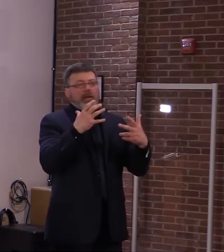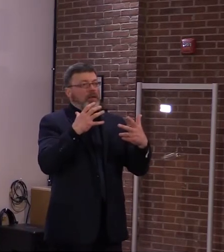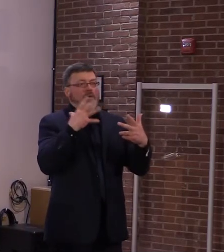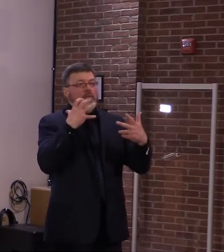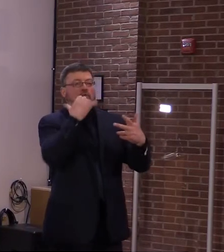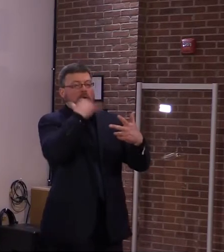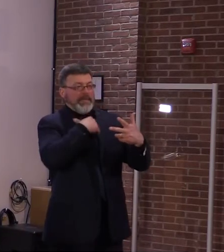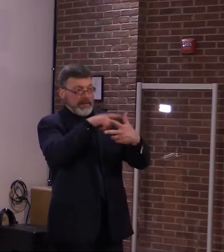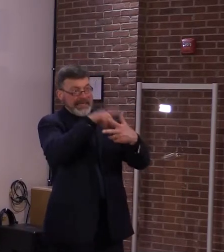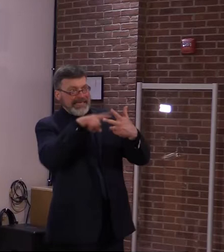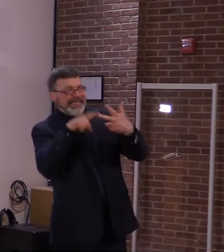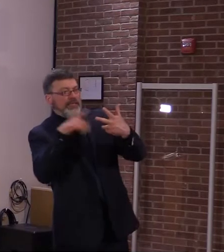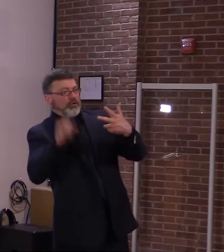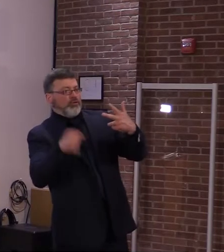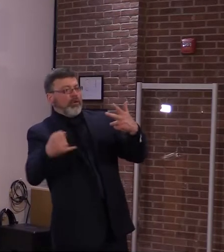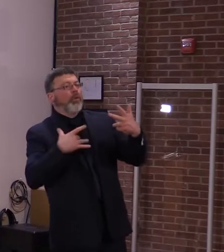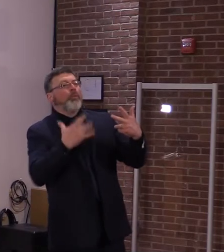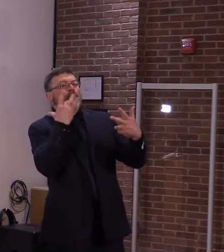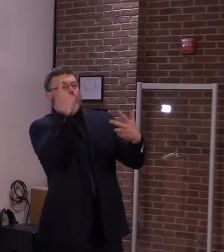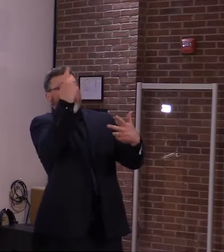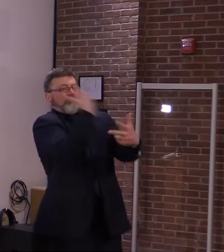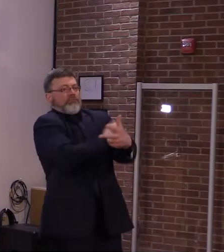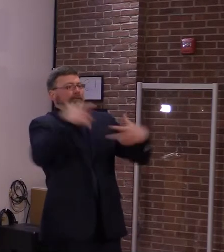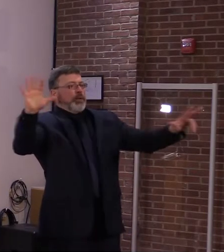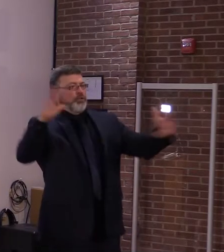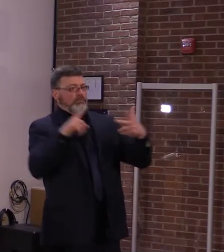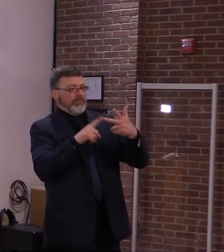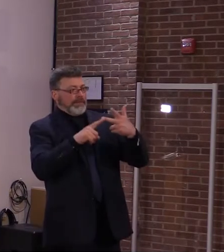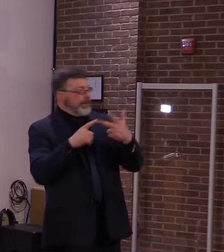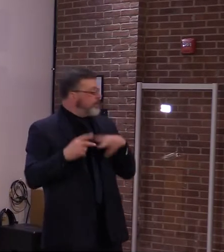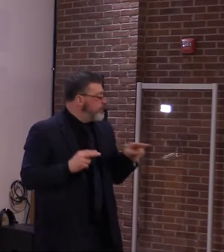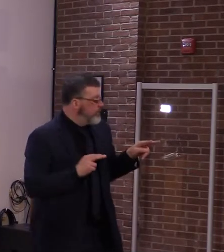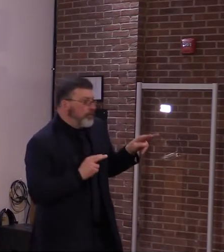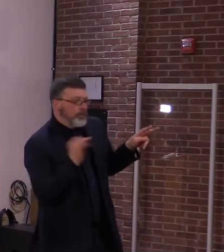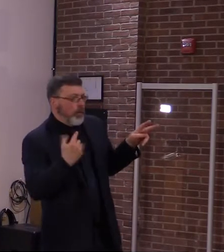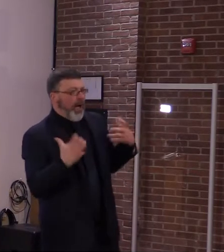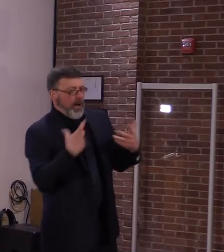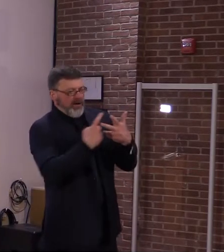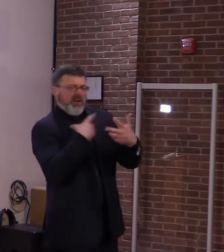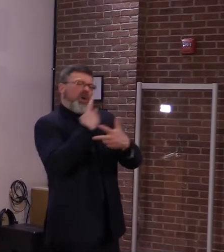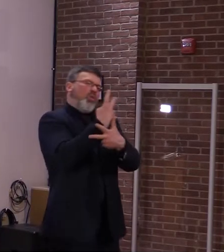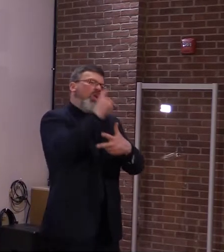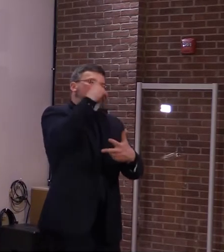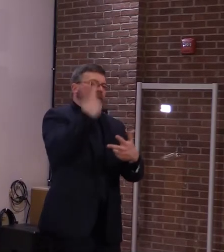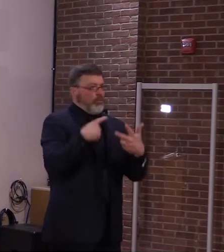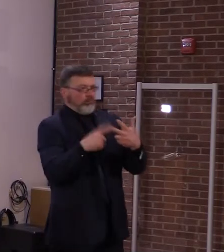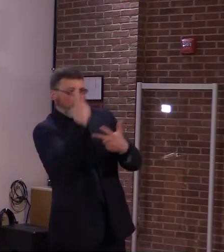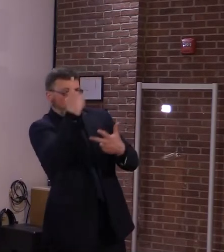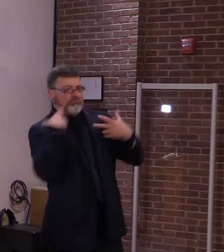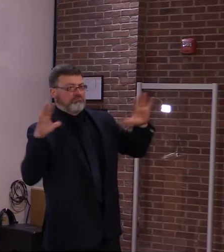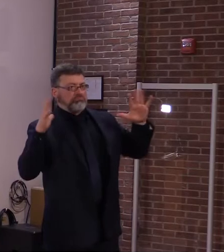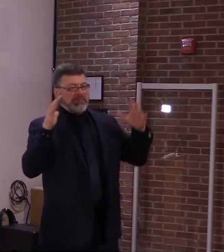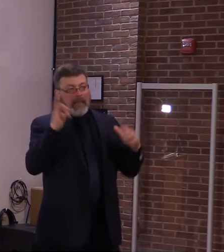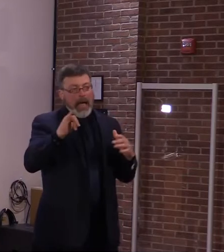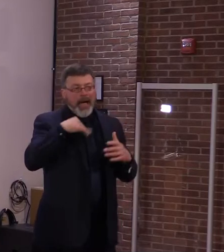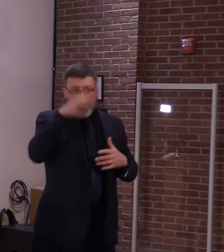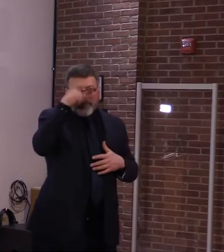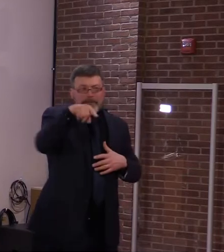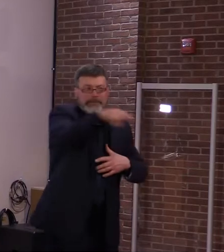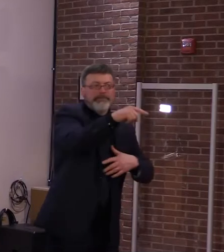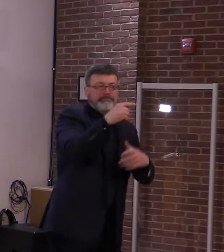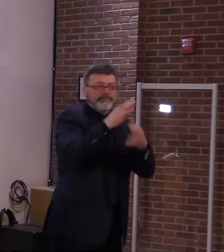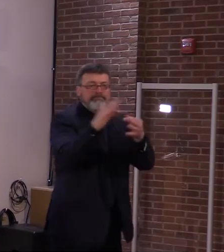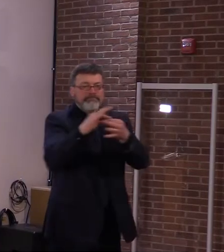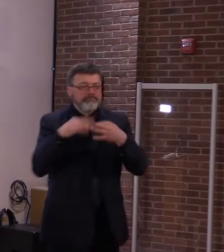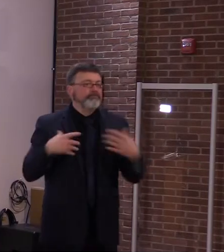major restrictions or concerns, how many in that age group are joyous about that